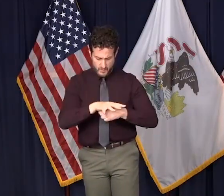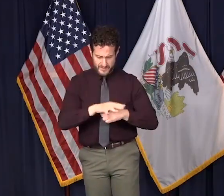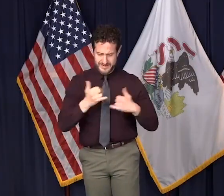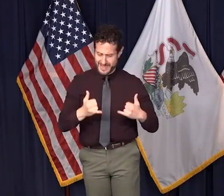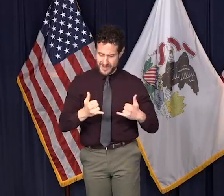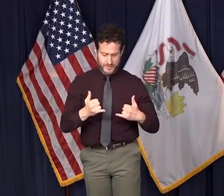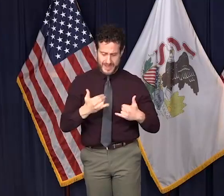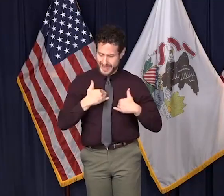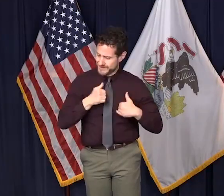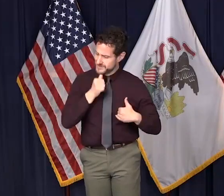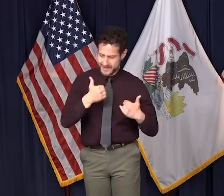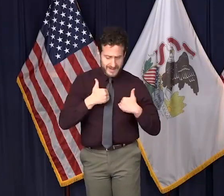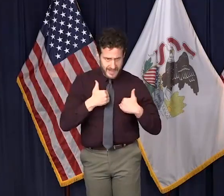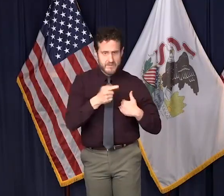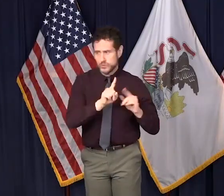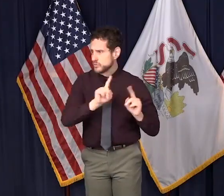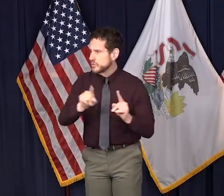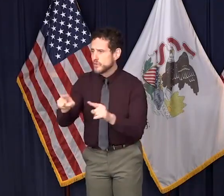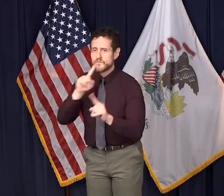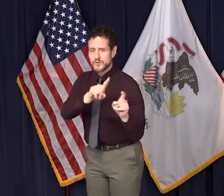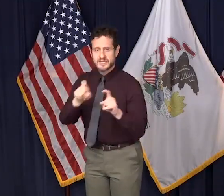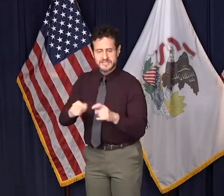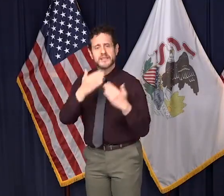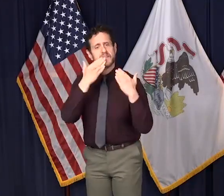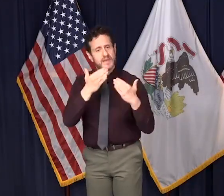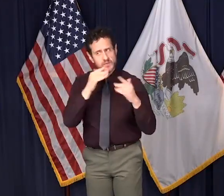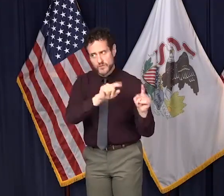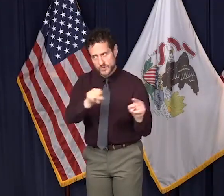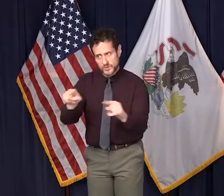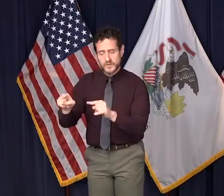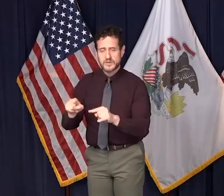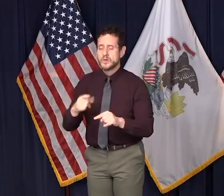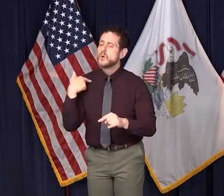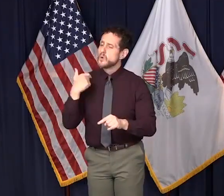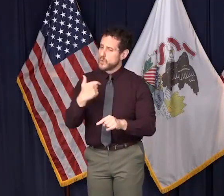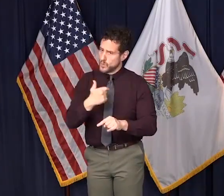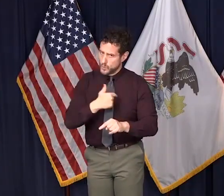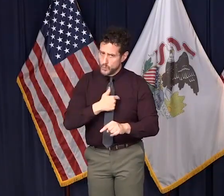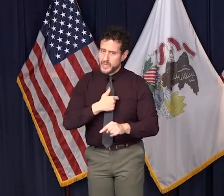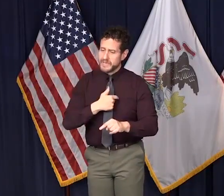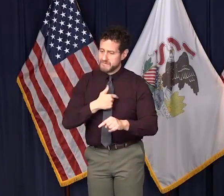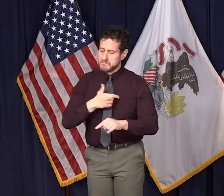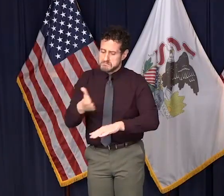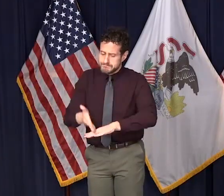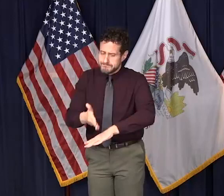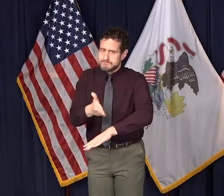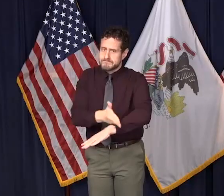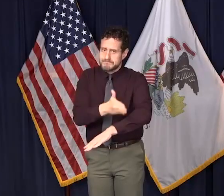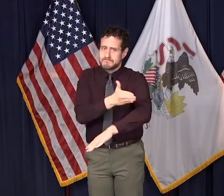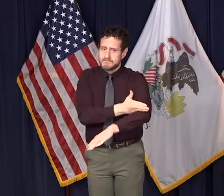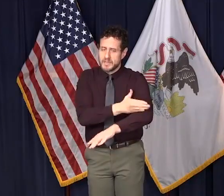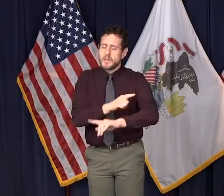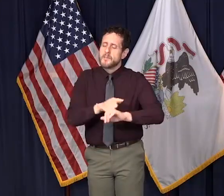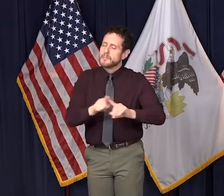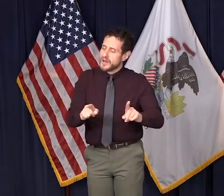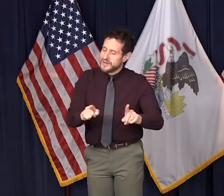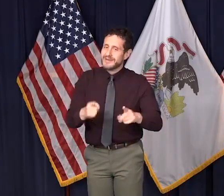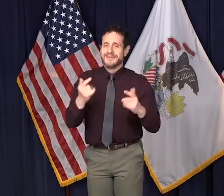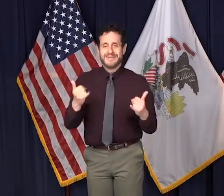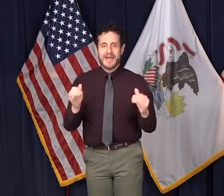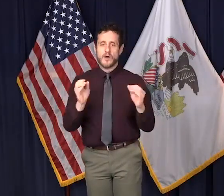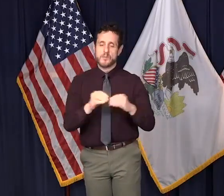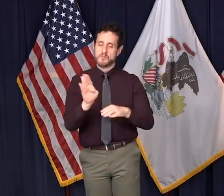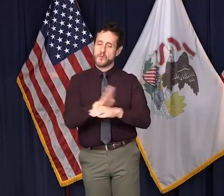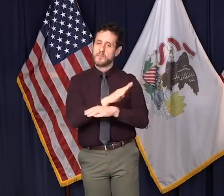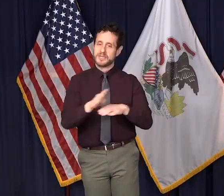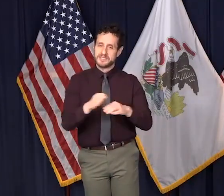these testing sites. We have made tremendous strides, but as we anticipated, as more places open up and